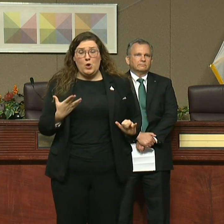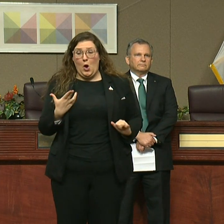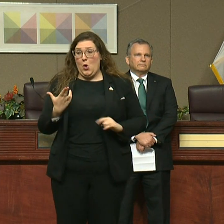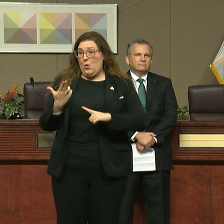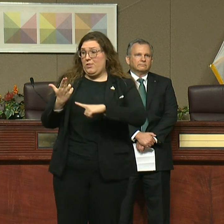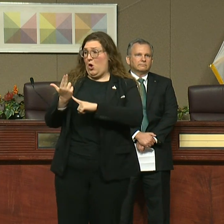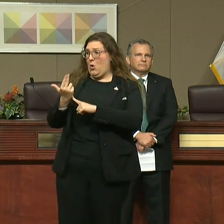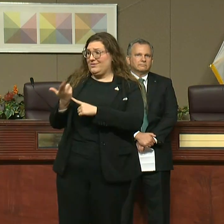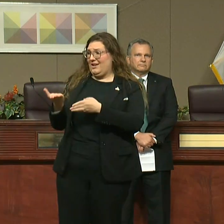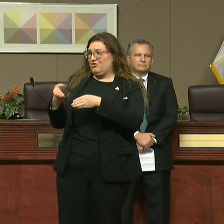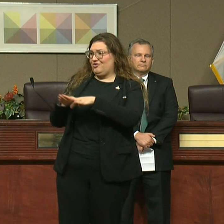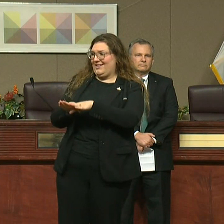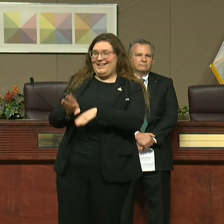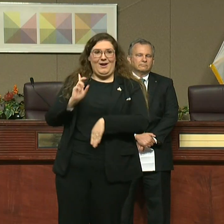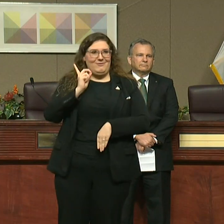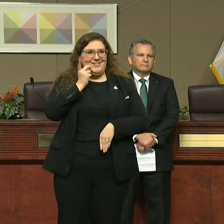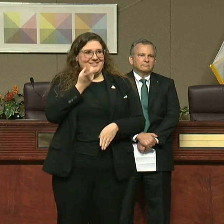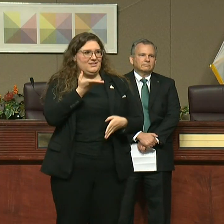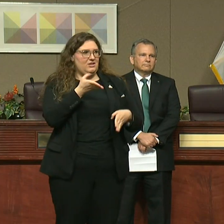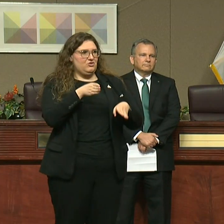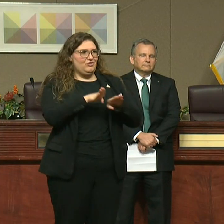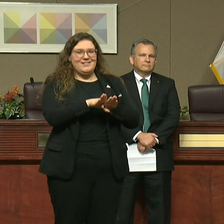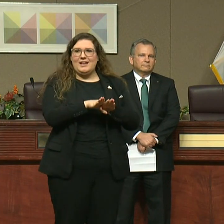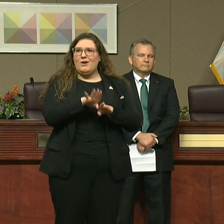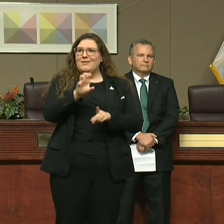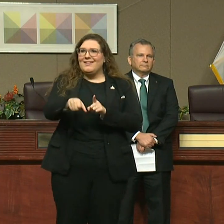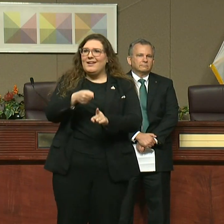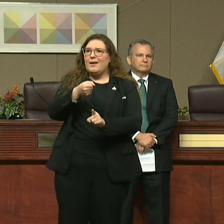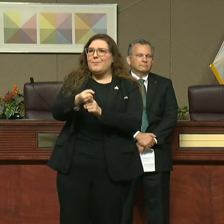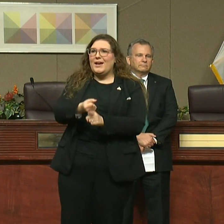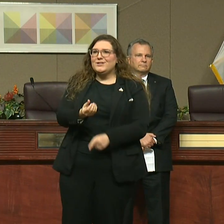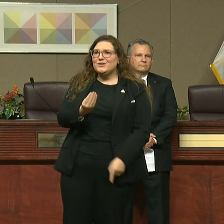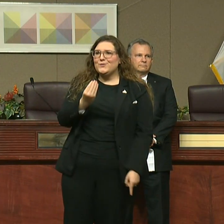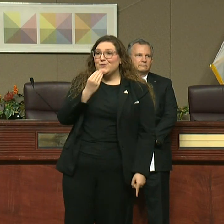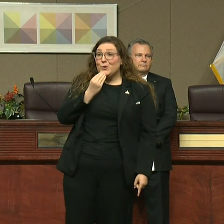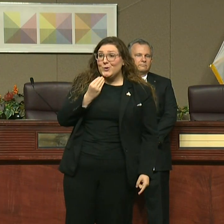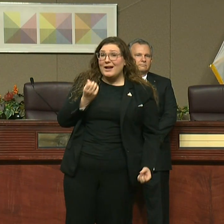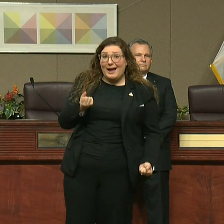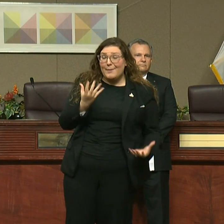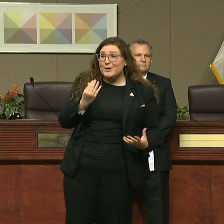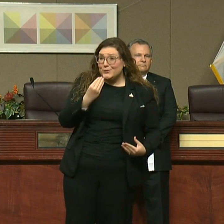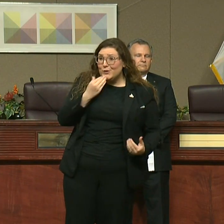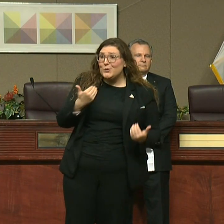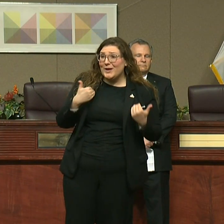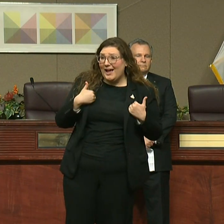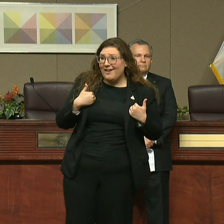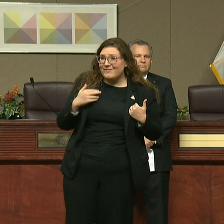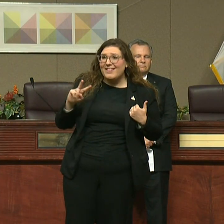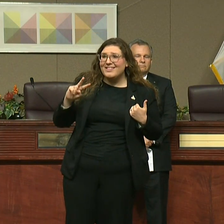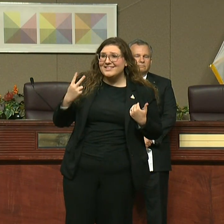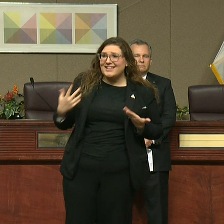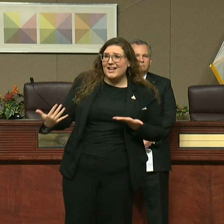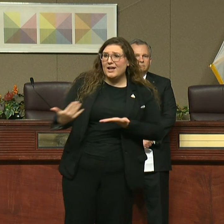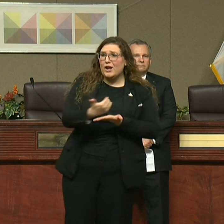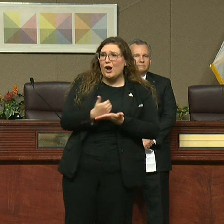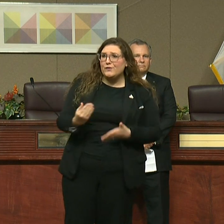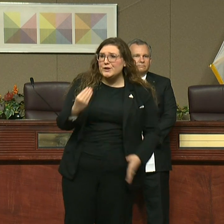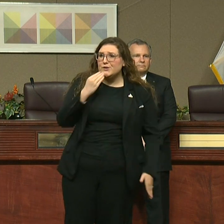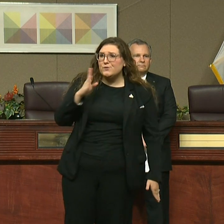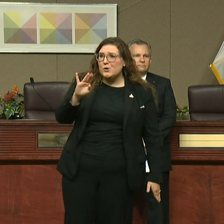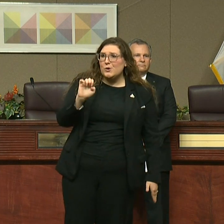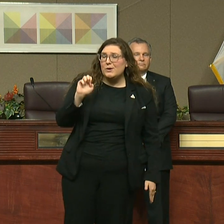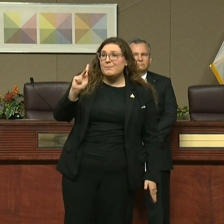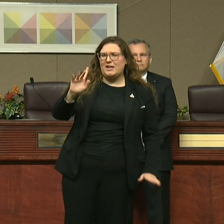Disney shuts down, it impacts even our food supply. The Second Harvest Food Bank, for example,